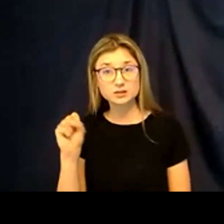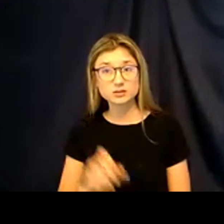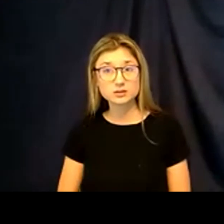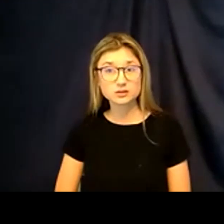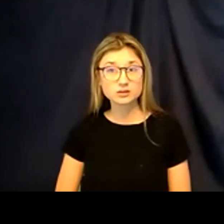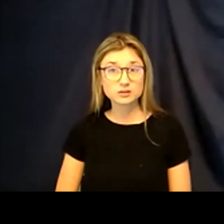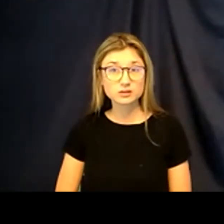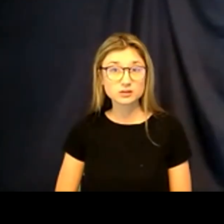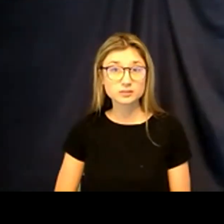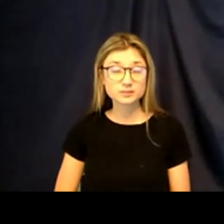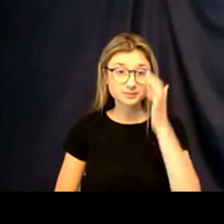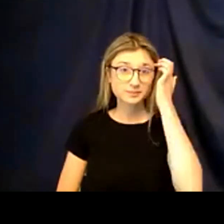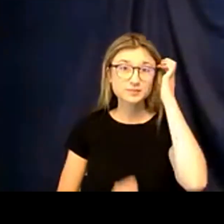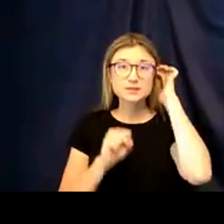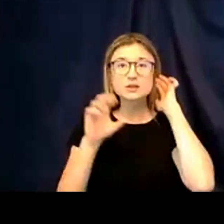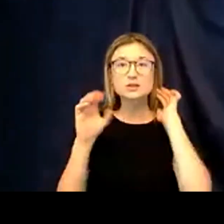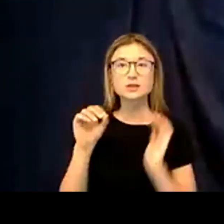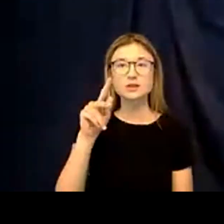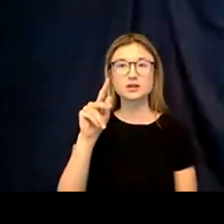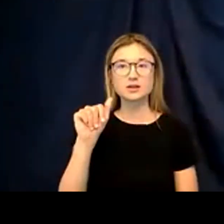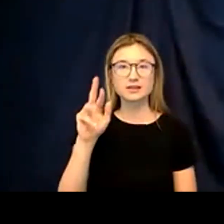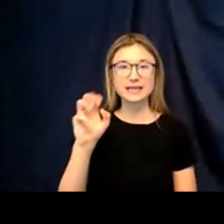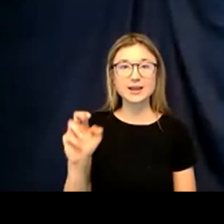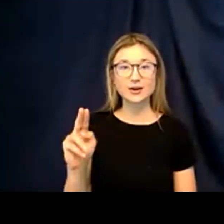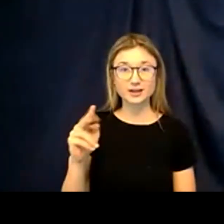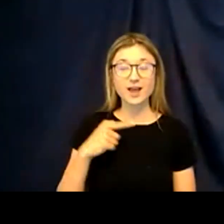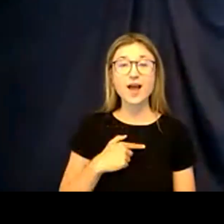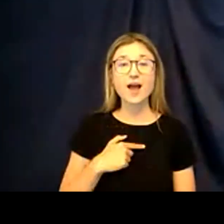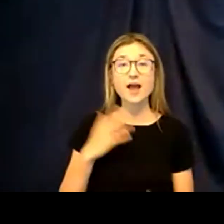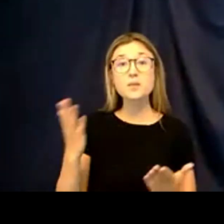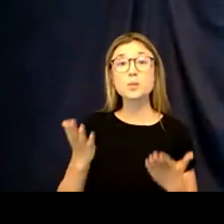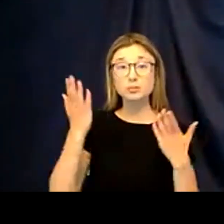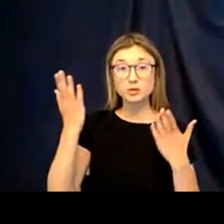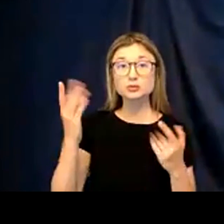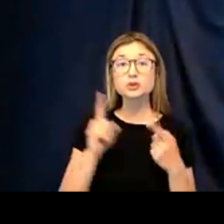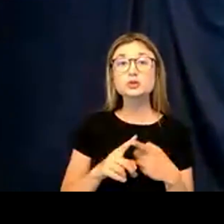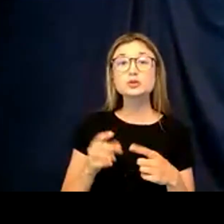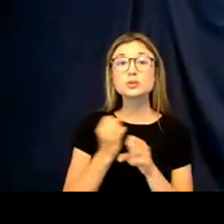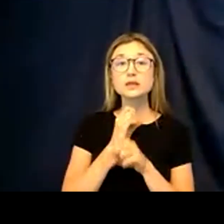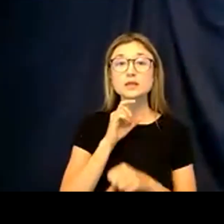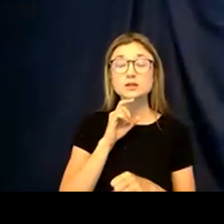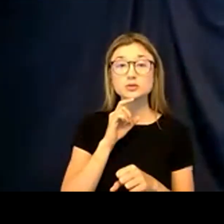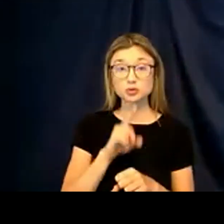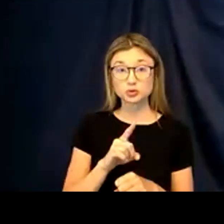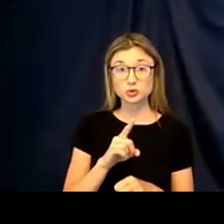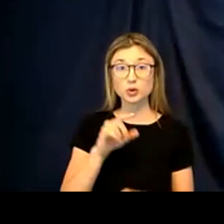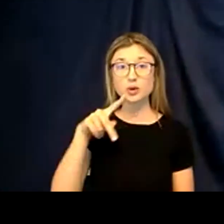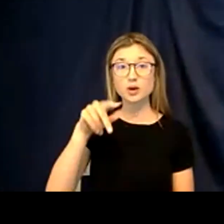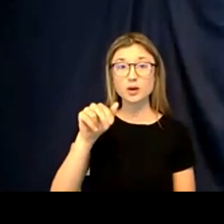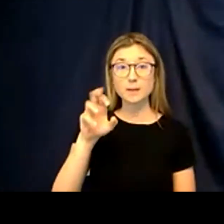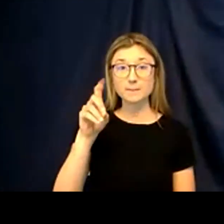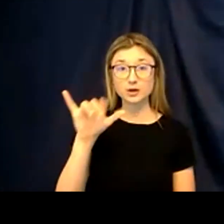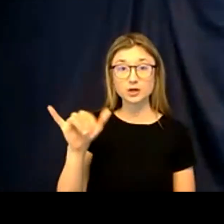All right, so motion to ensure parity for home and community-based